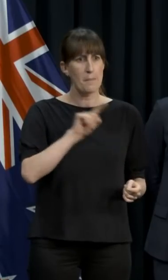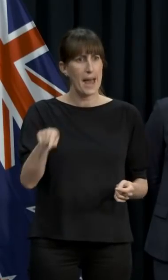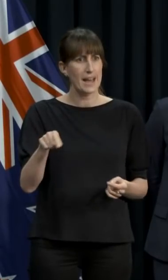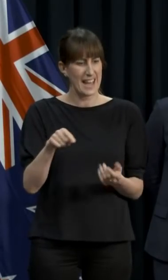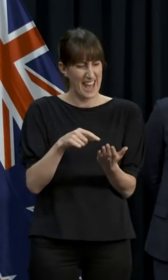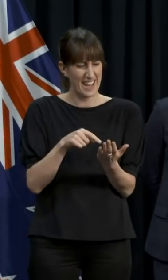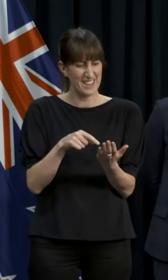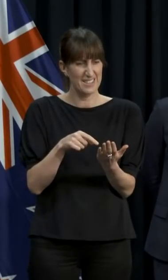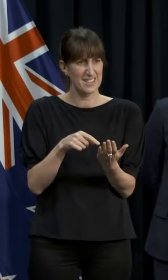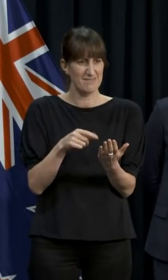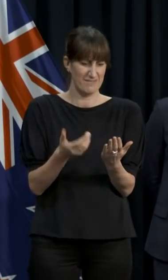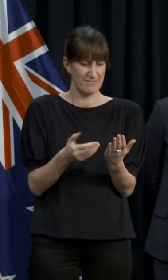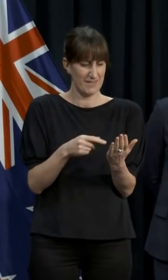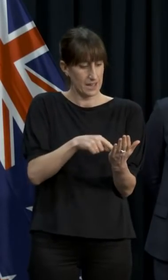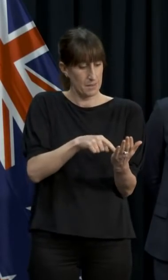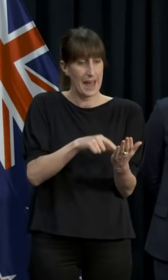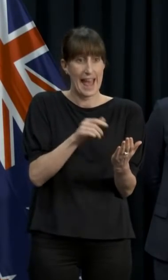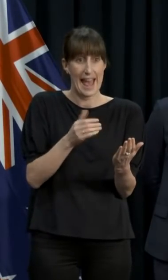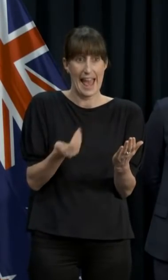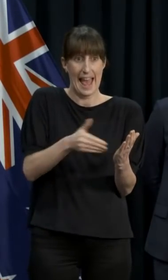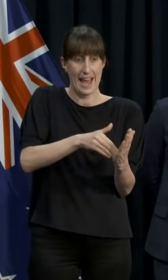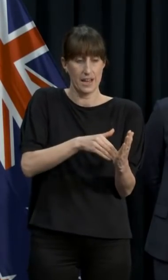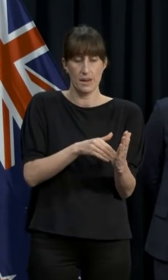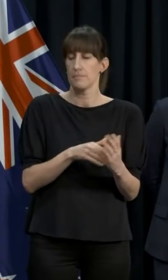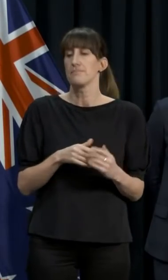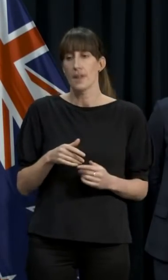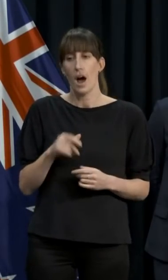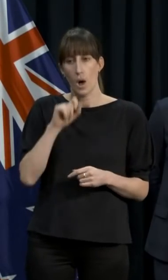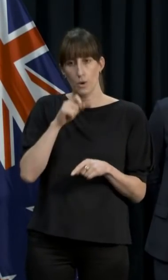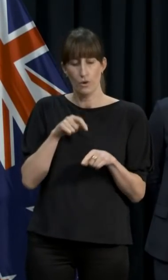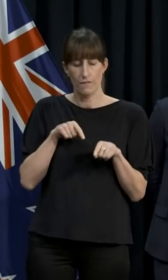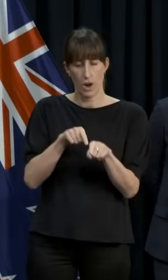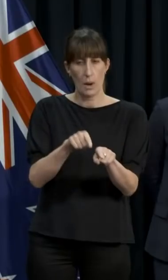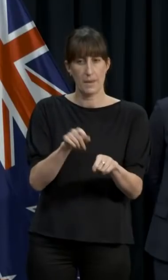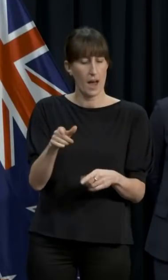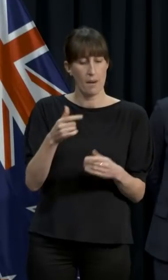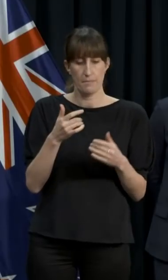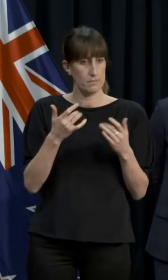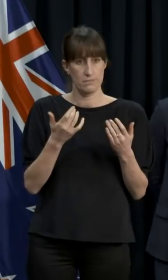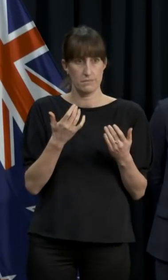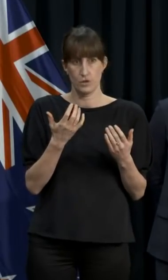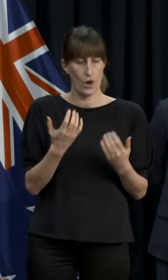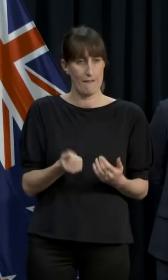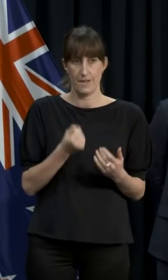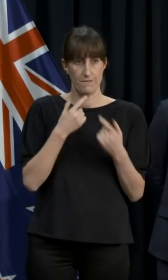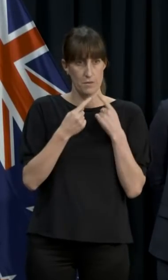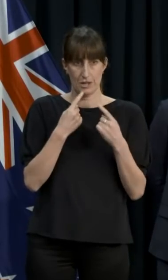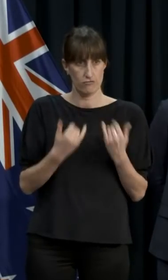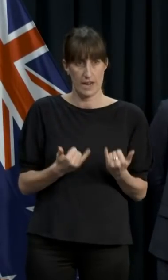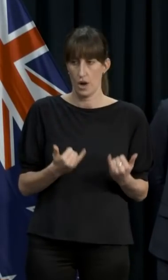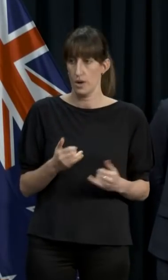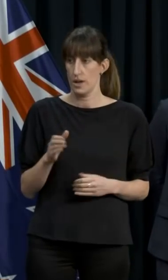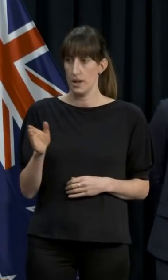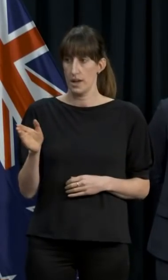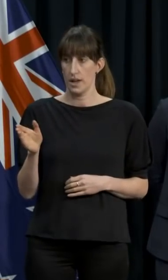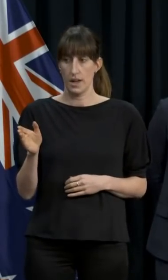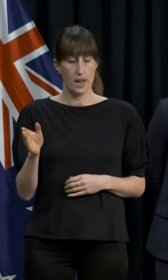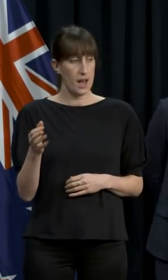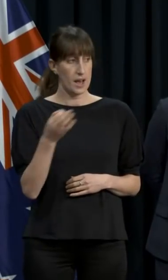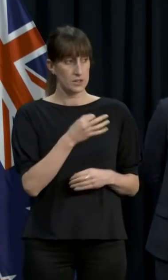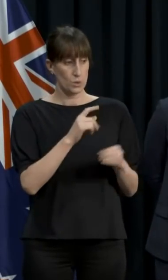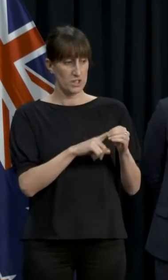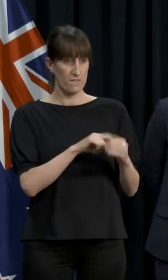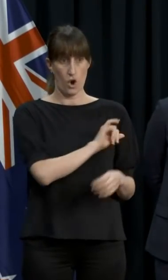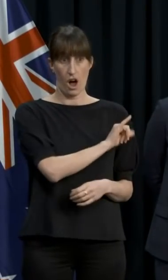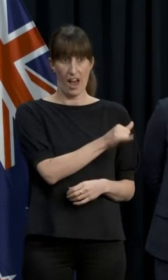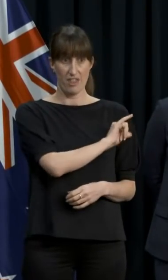may be something that's being added? But I don't have the details of that at the moment. Also on the app, and this could be a question for Dr Bloomfield or the Minister as